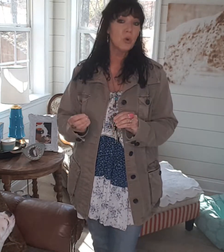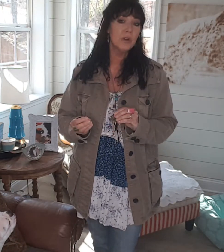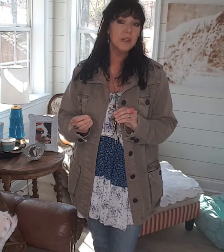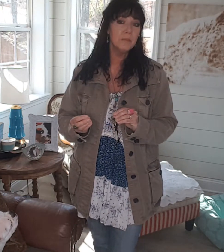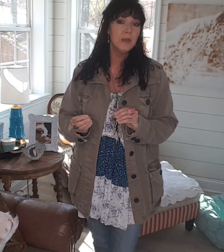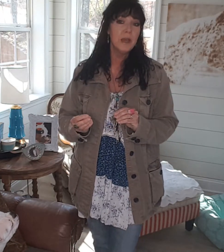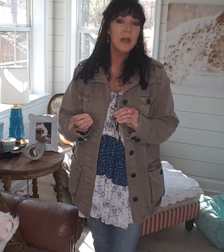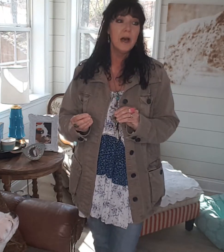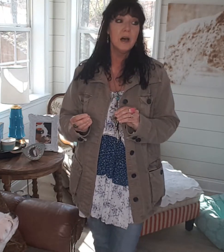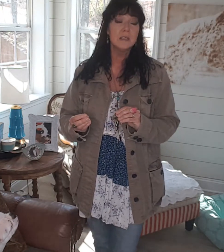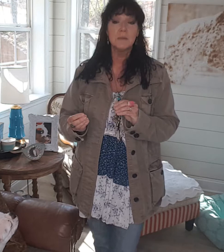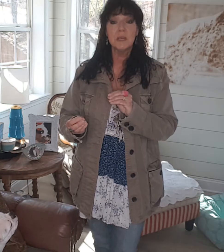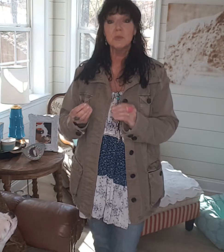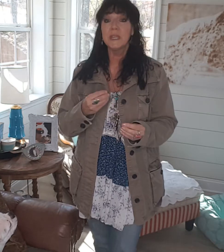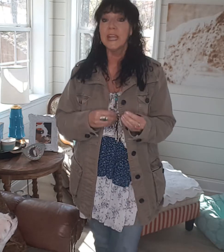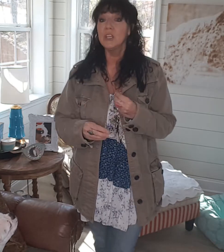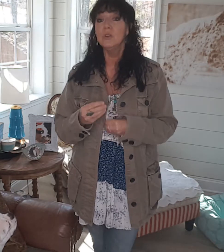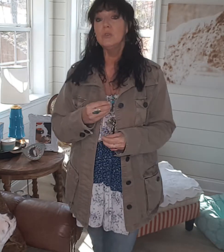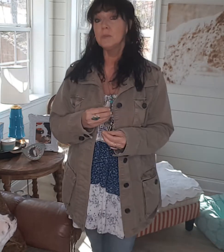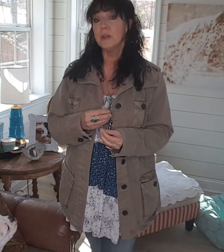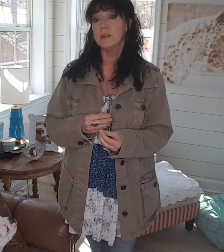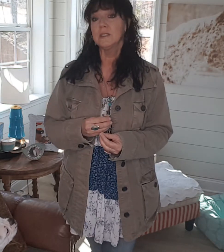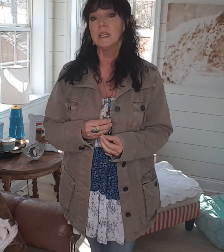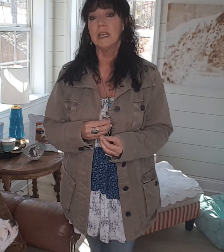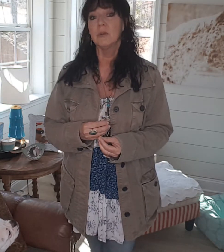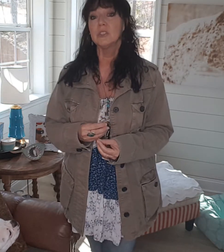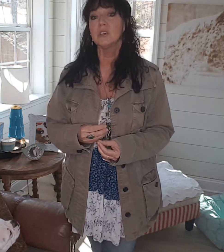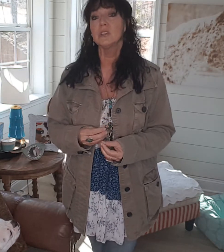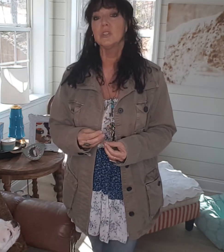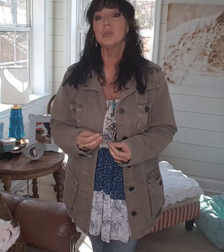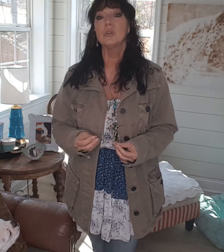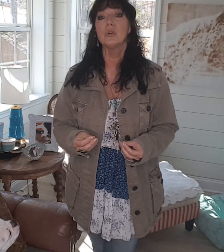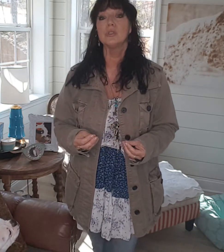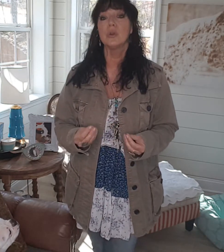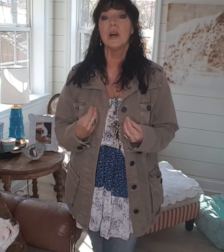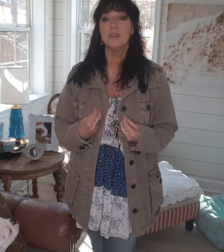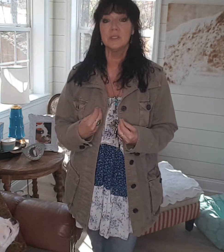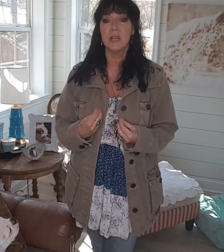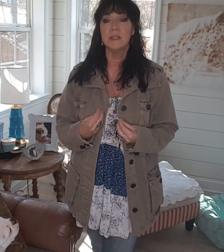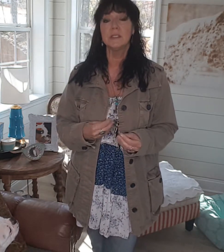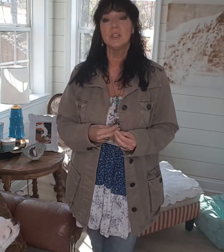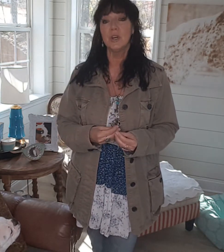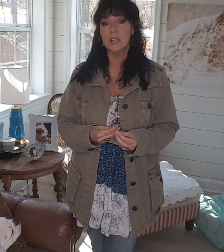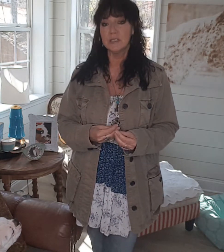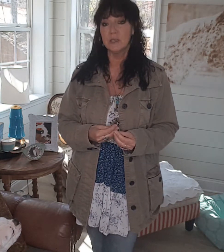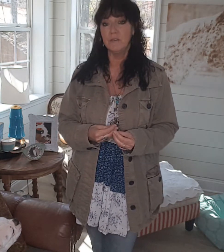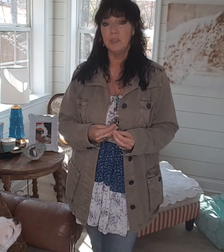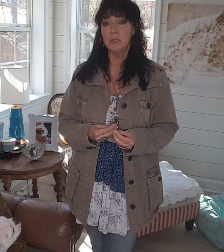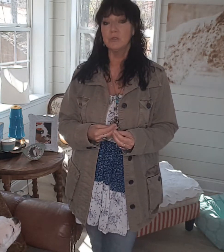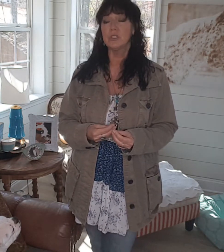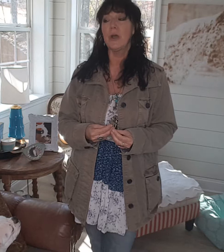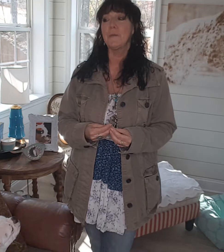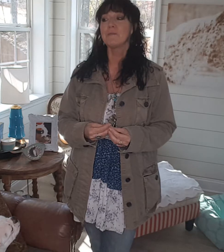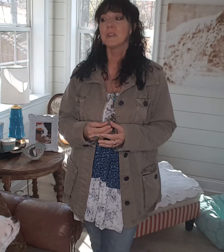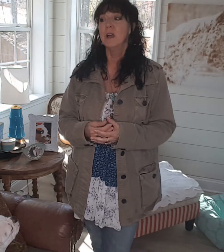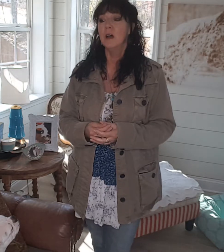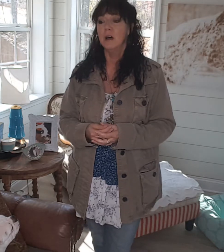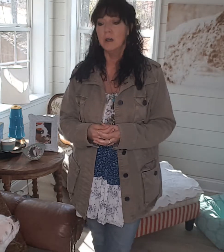shorten them. Sometimes we can't use American Sign Language because it's too close to other signs and the dog gets confused. So a